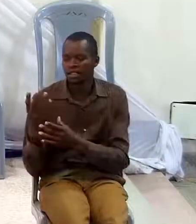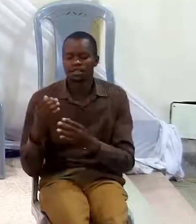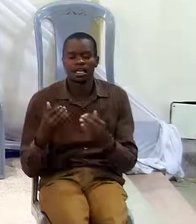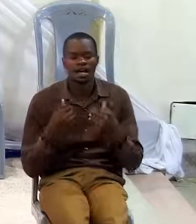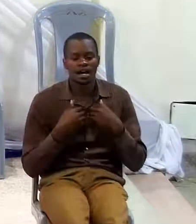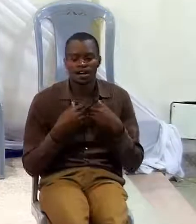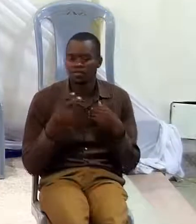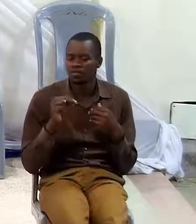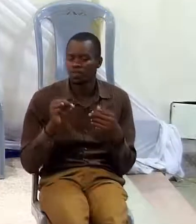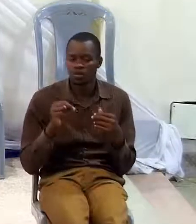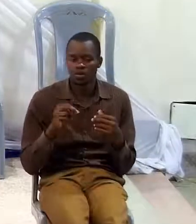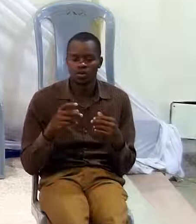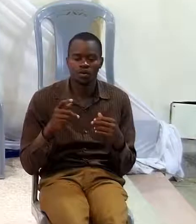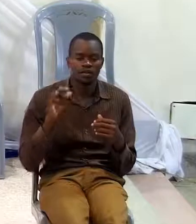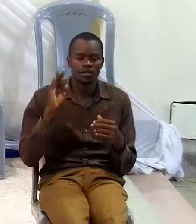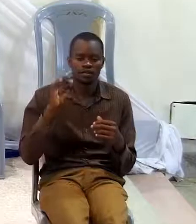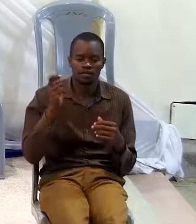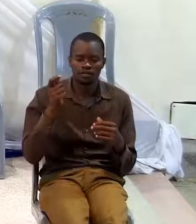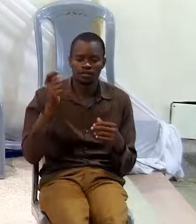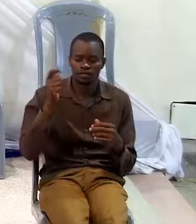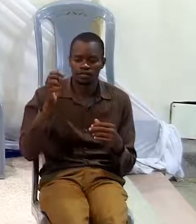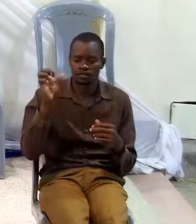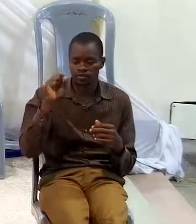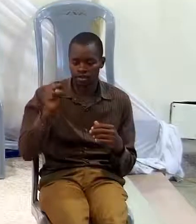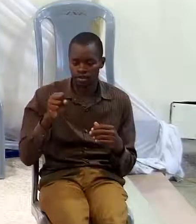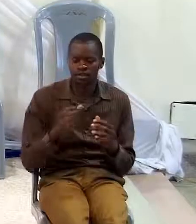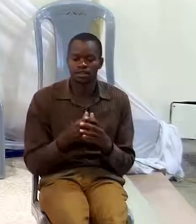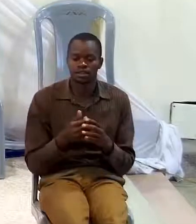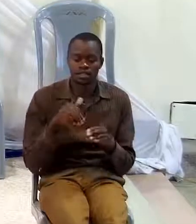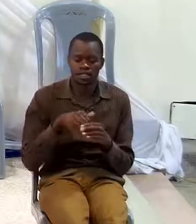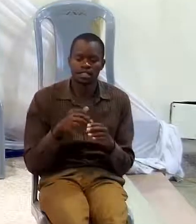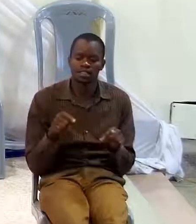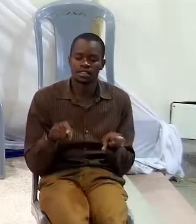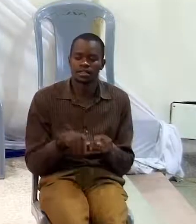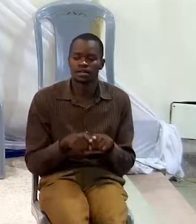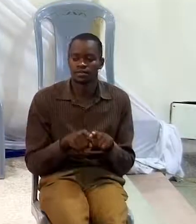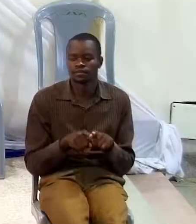this cholesterol, there are those groups